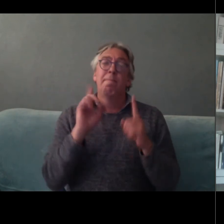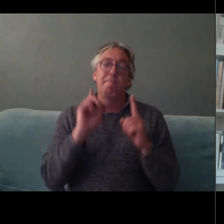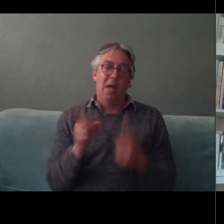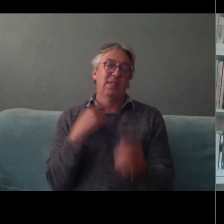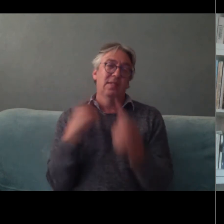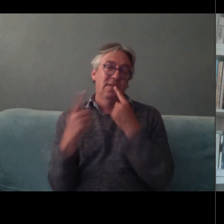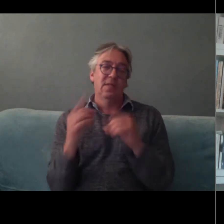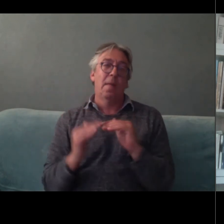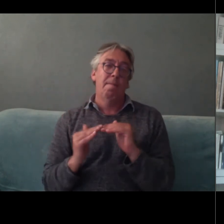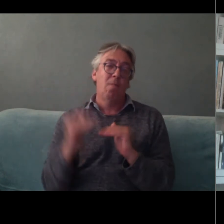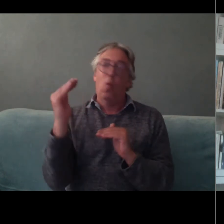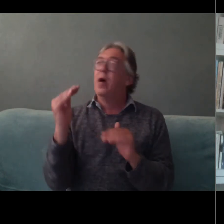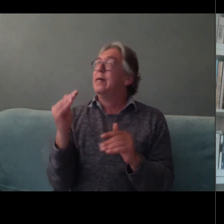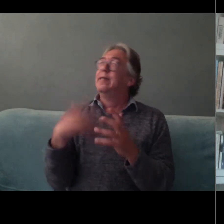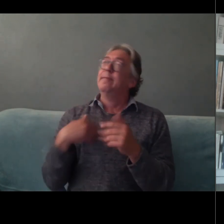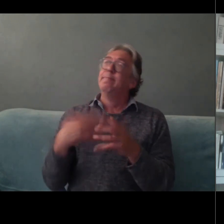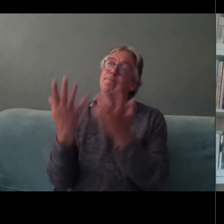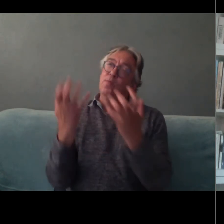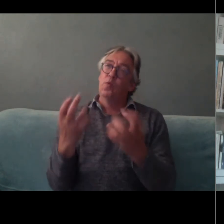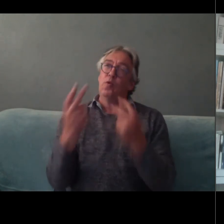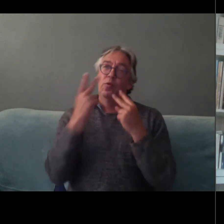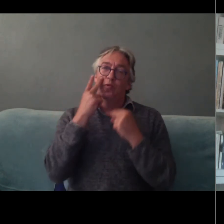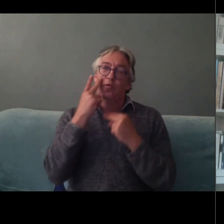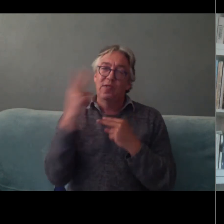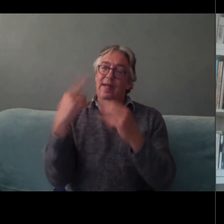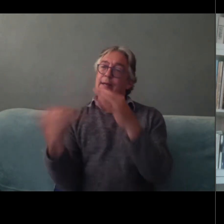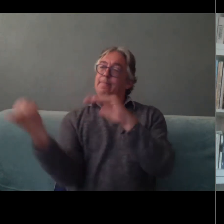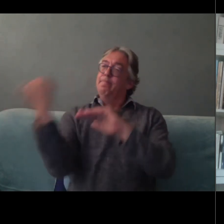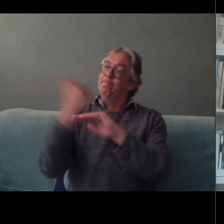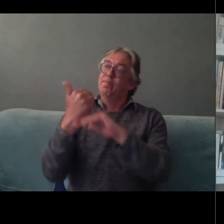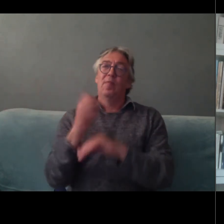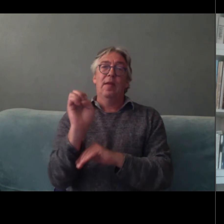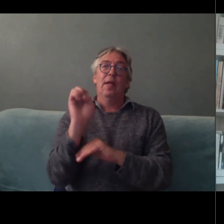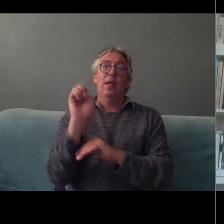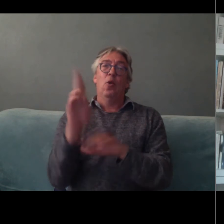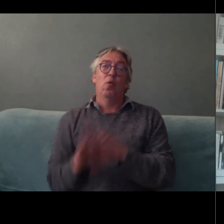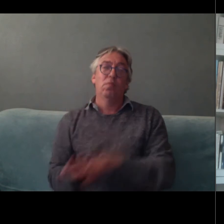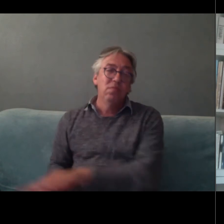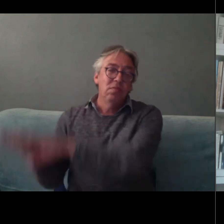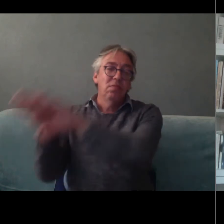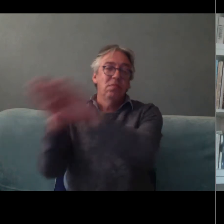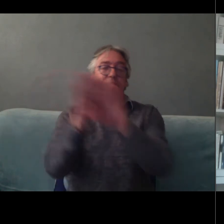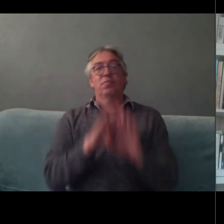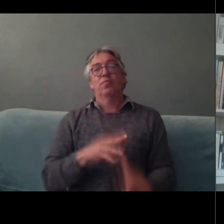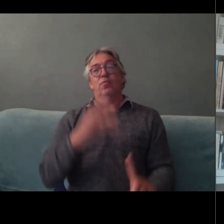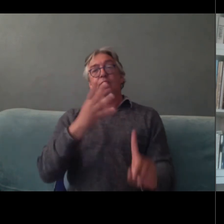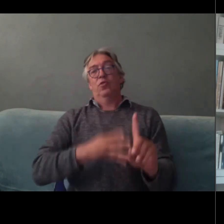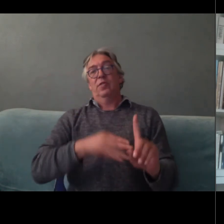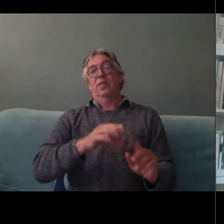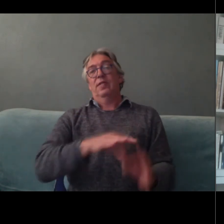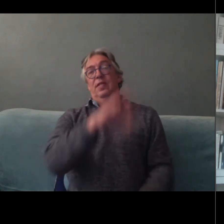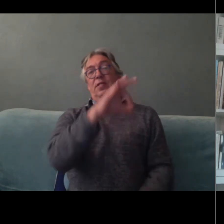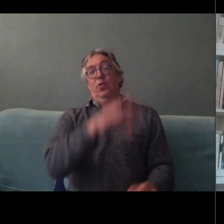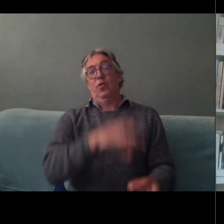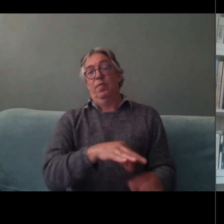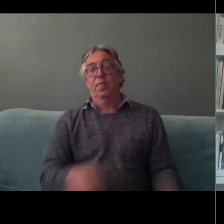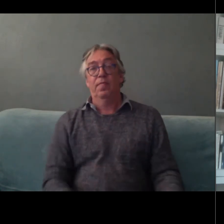about possibility to have a common assessment, because otherwise we don't know even how many people